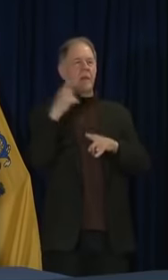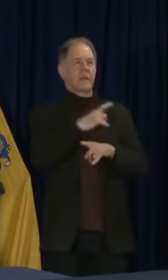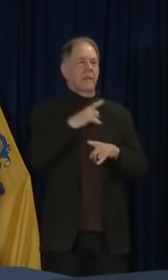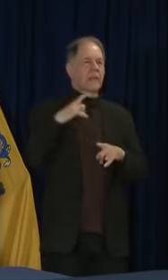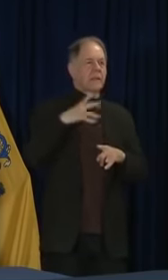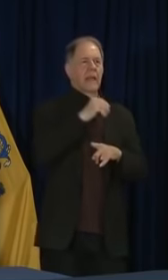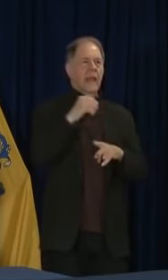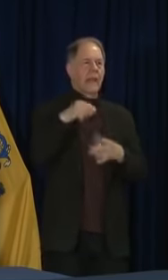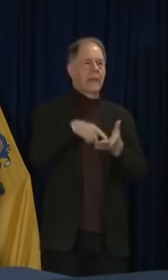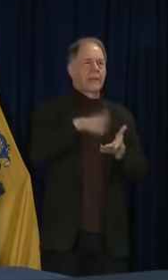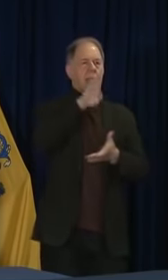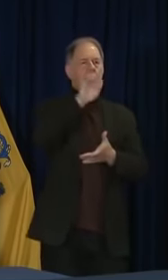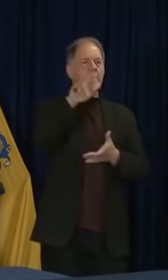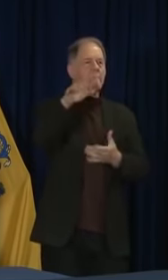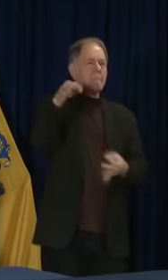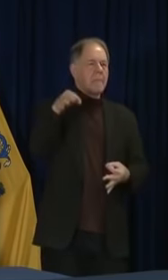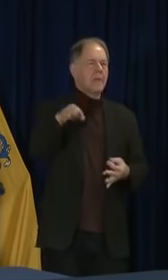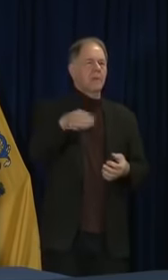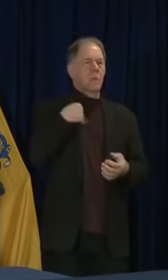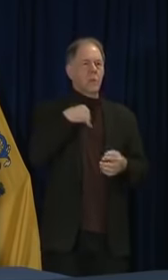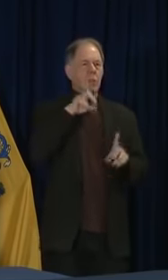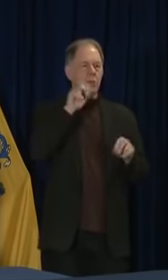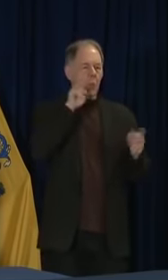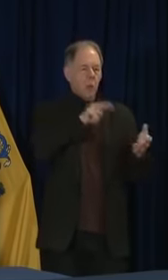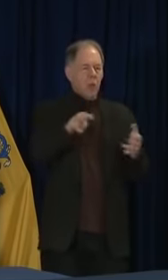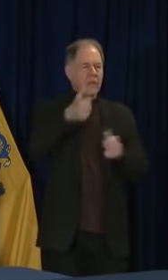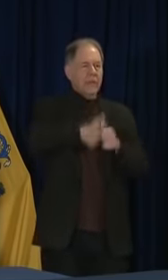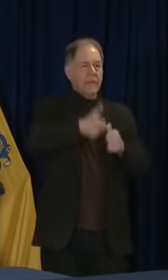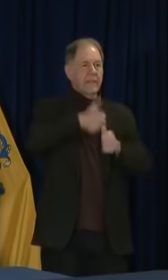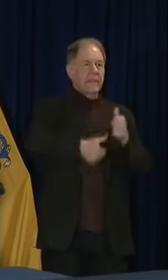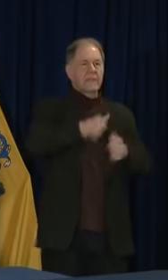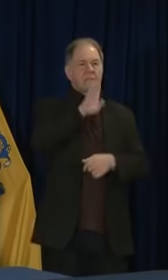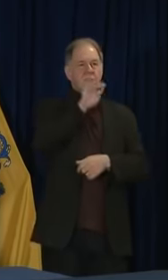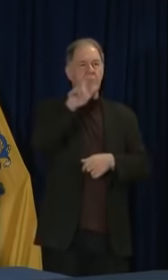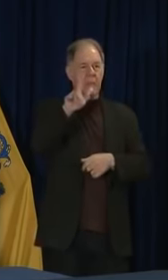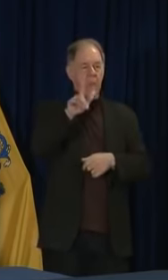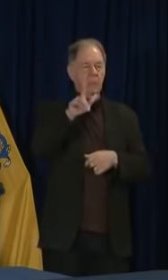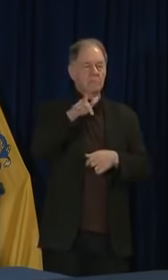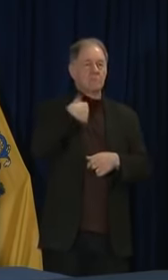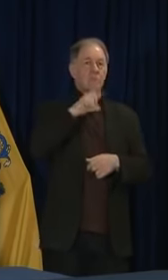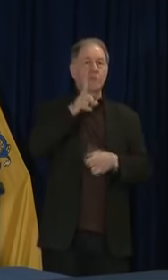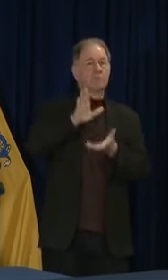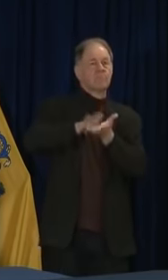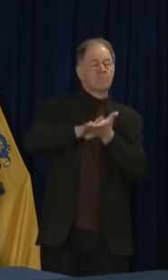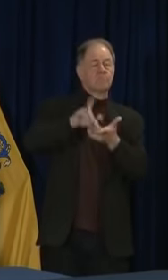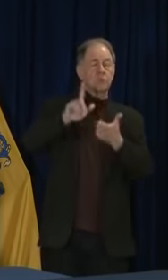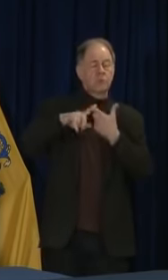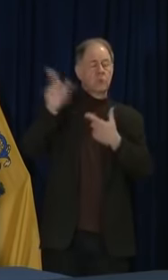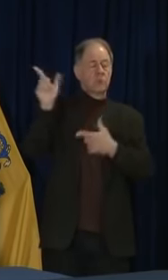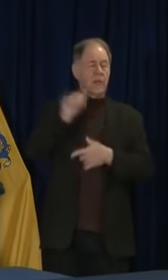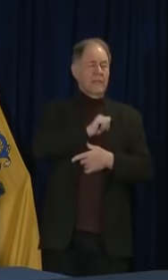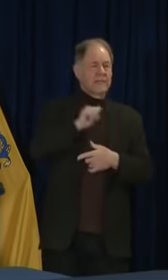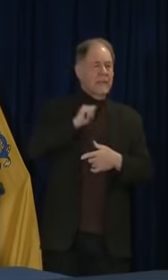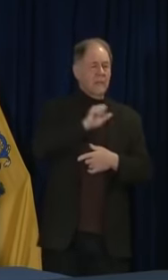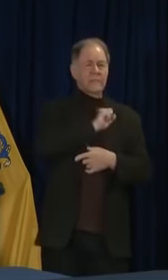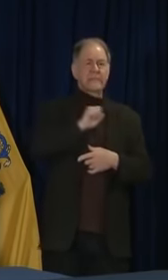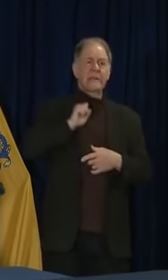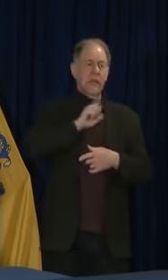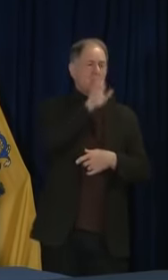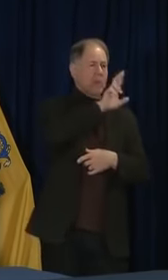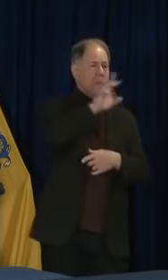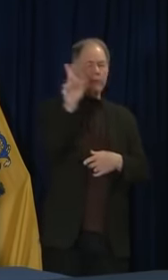of legislature. We look at them one at a time. I want to give a big shout out to the legislature and the leadership on both sides of the